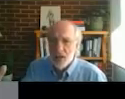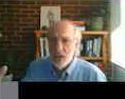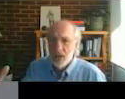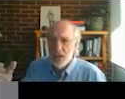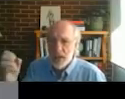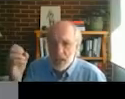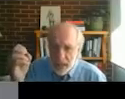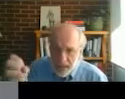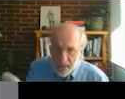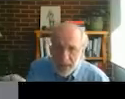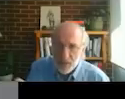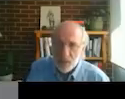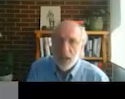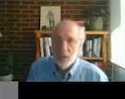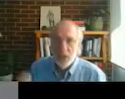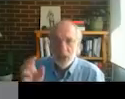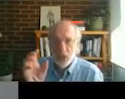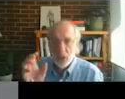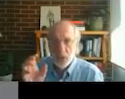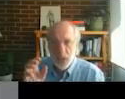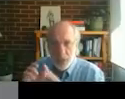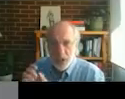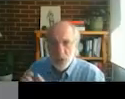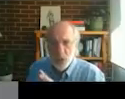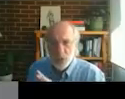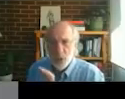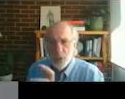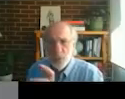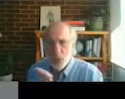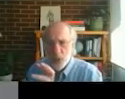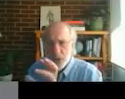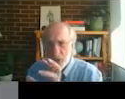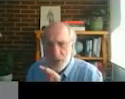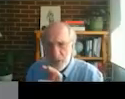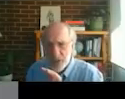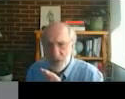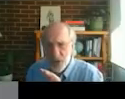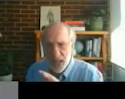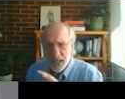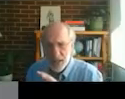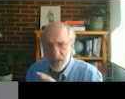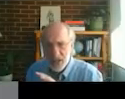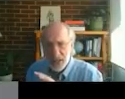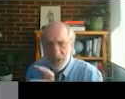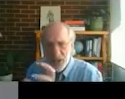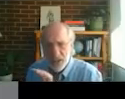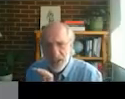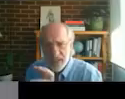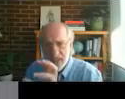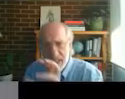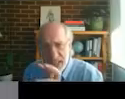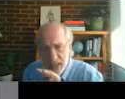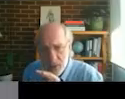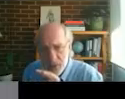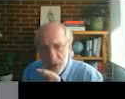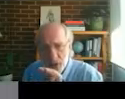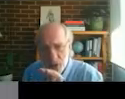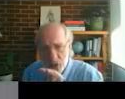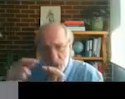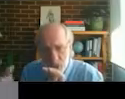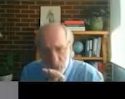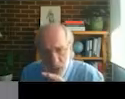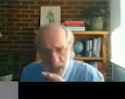ball. And then, but you wouldn't run more than 3 trials. If the child doesn't say it, you